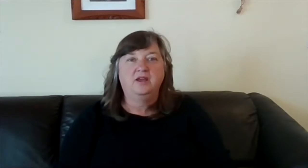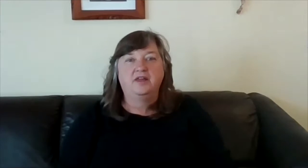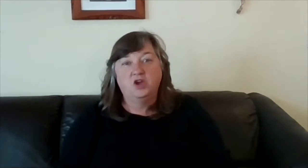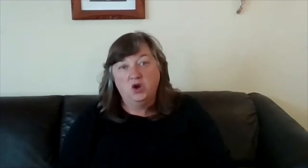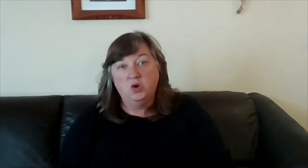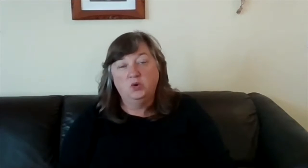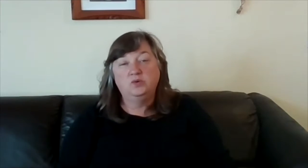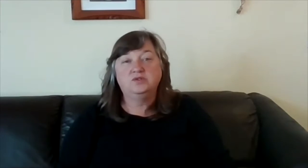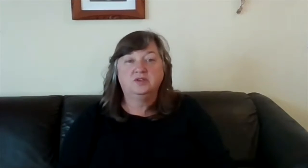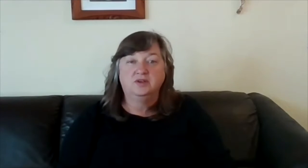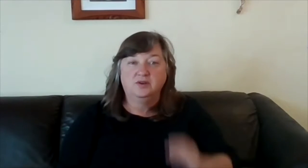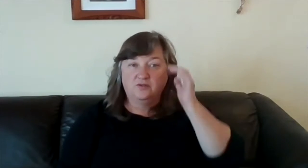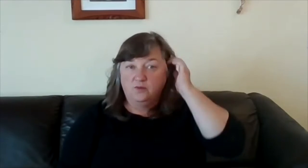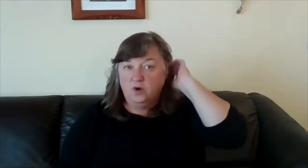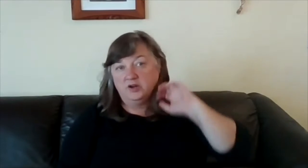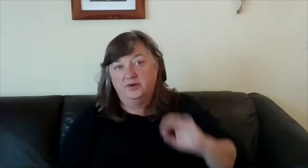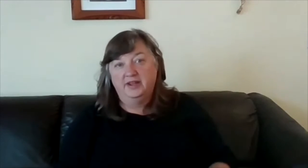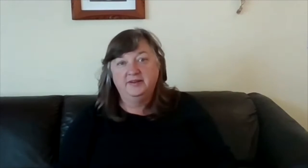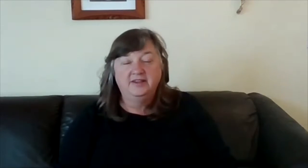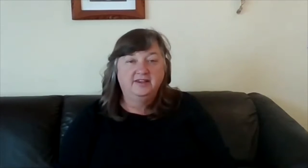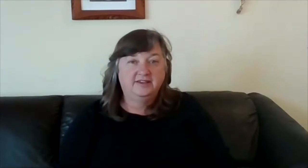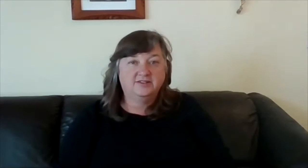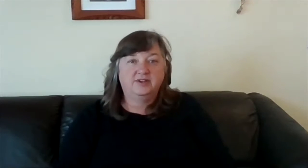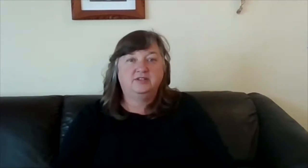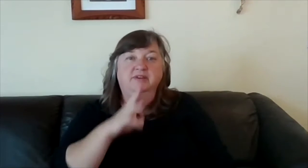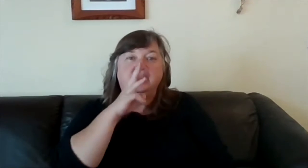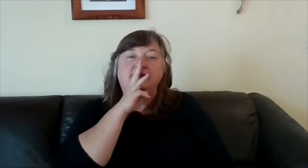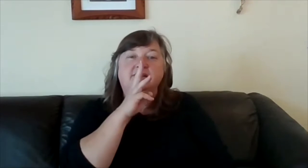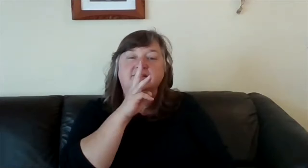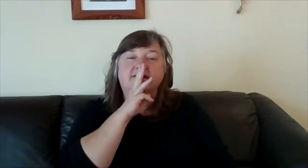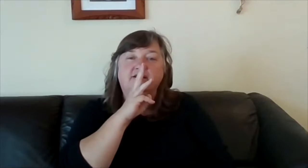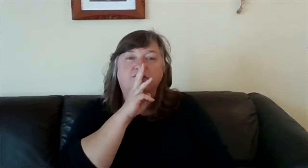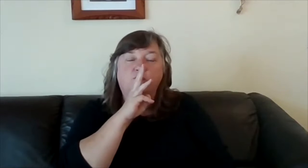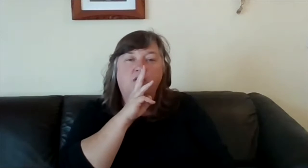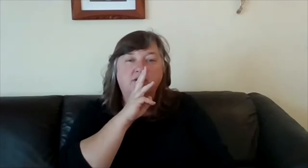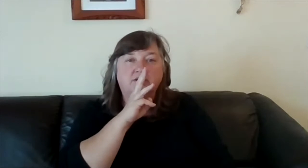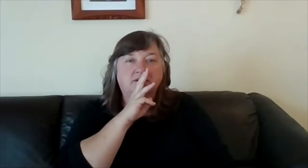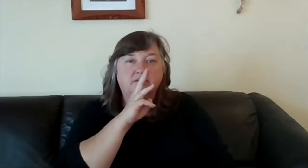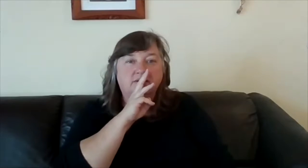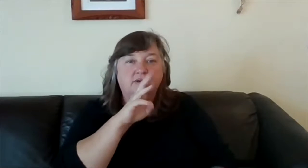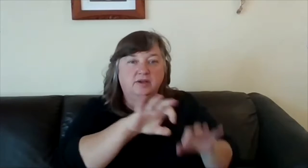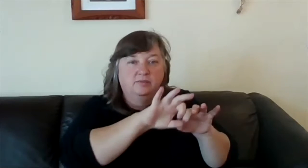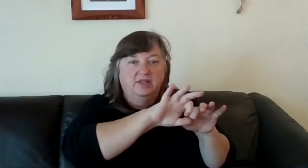And the hose for watering is going to be sign for water